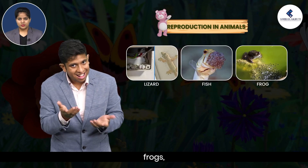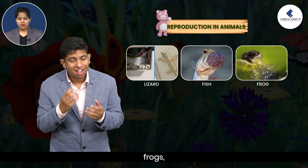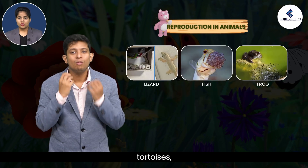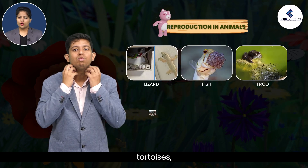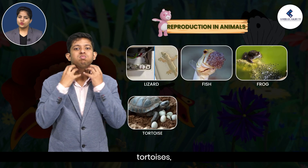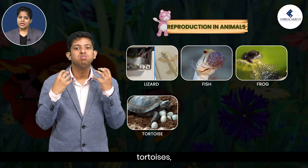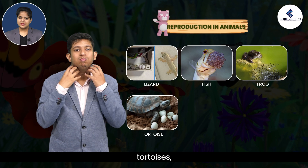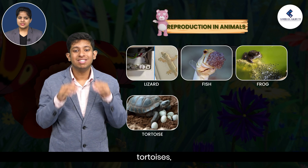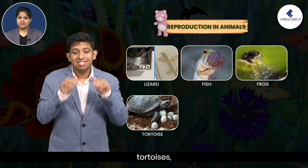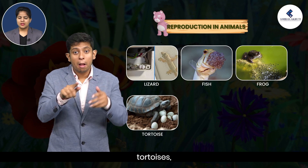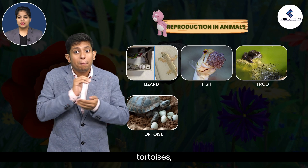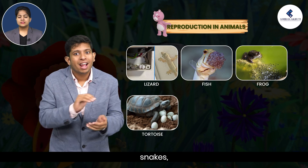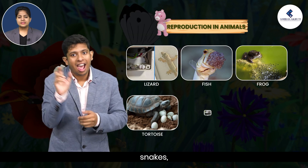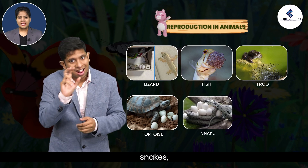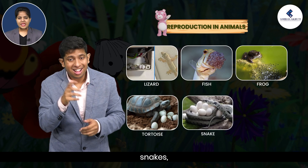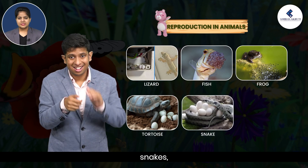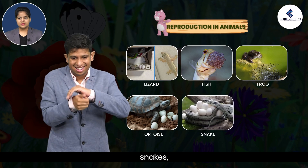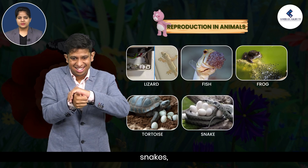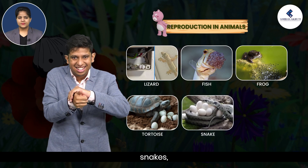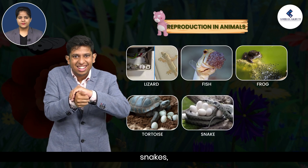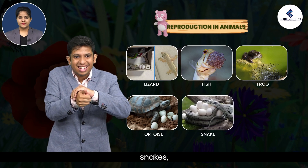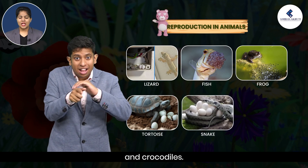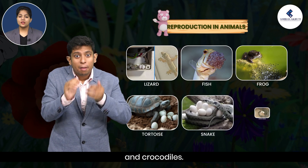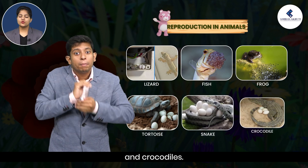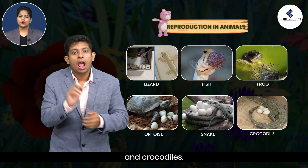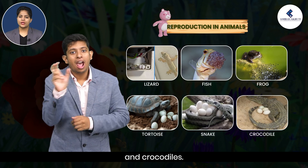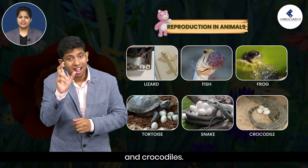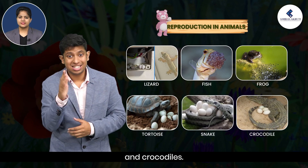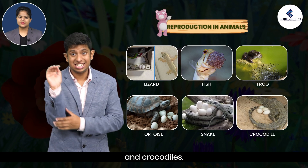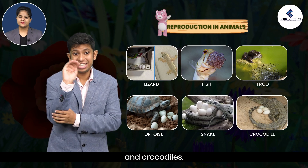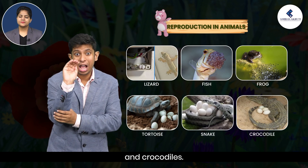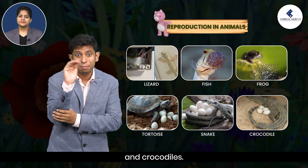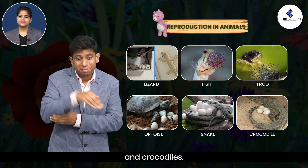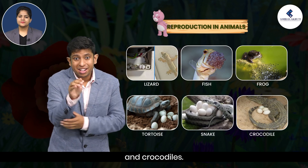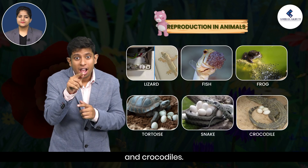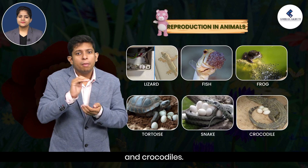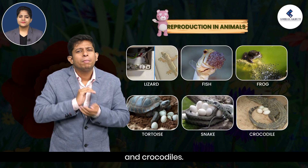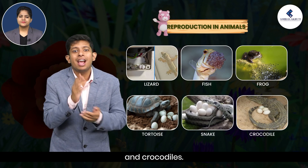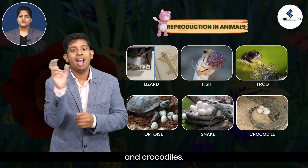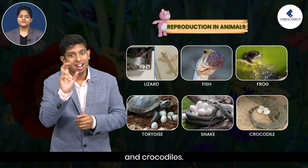frogs, tortoises, snakes, and crocodiles.